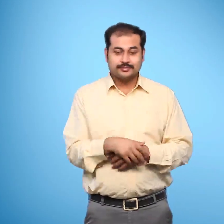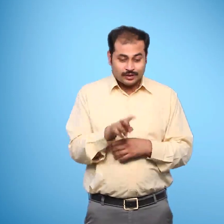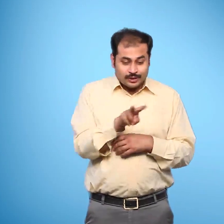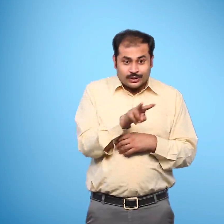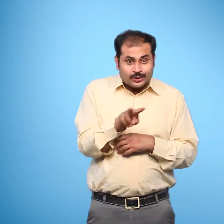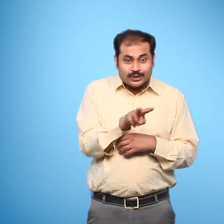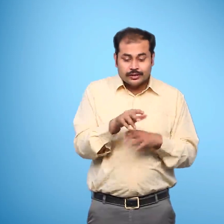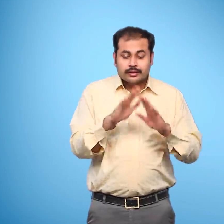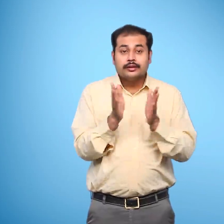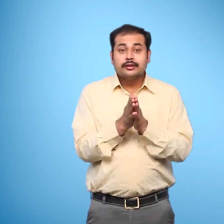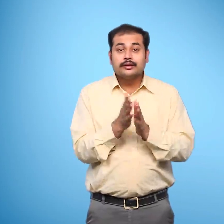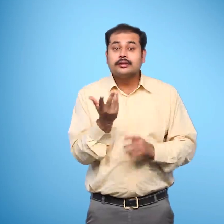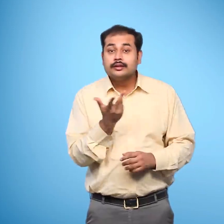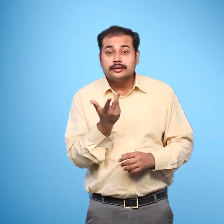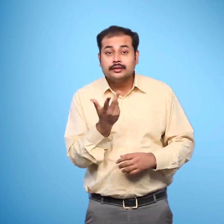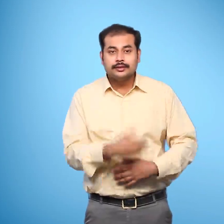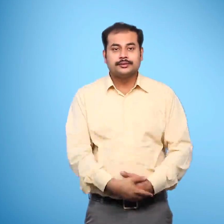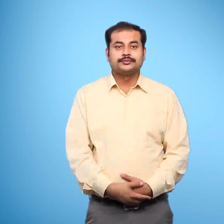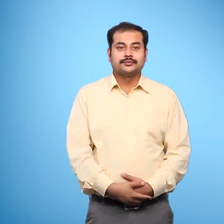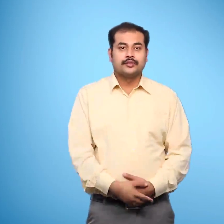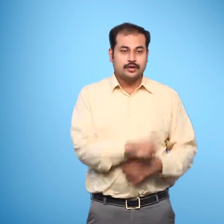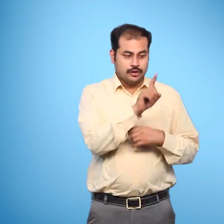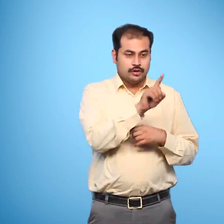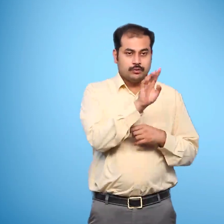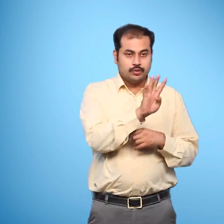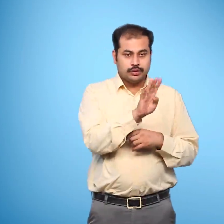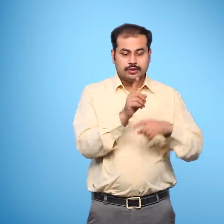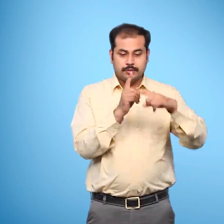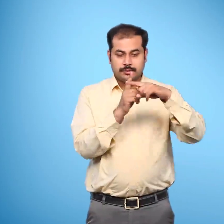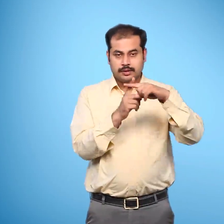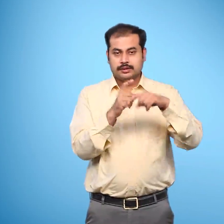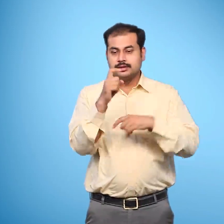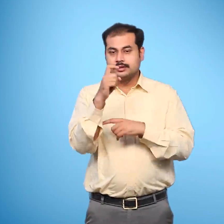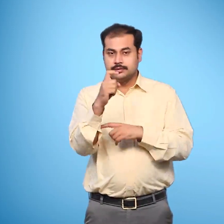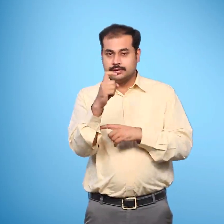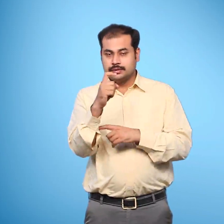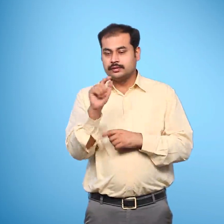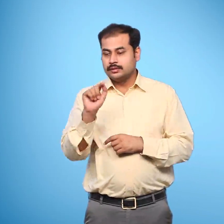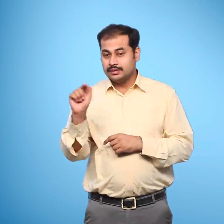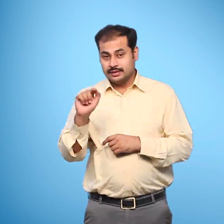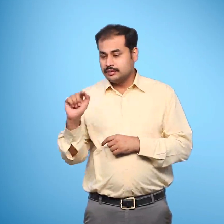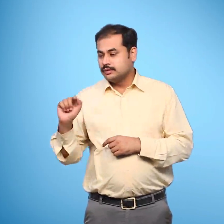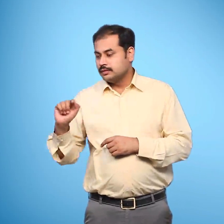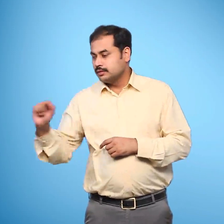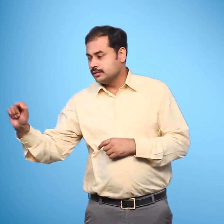The total points scored by him would be 14 plus 7 is equal to dash.